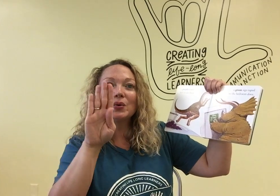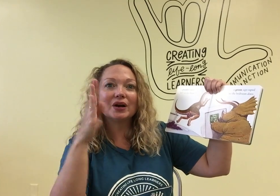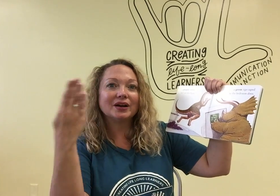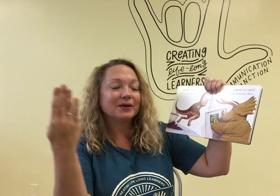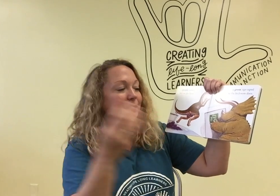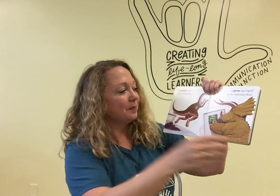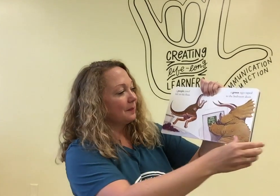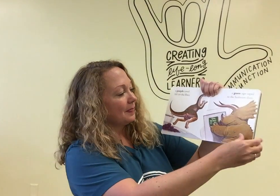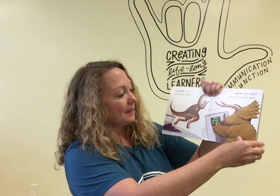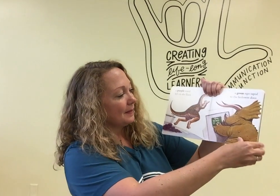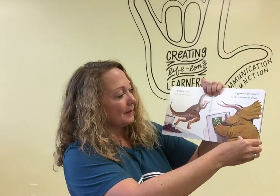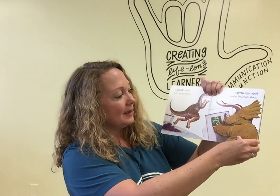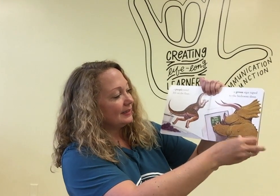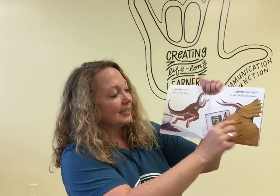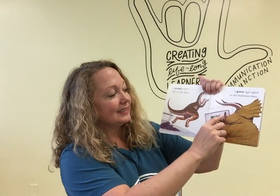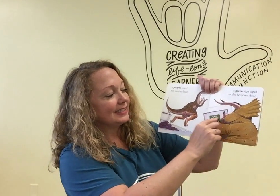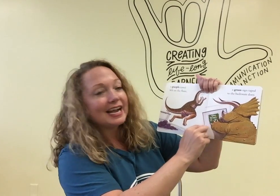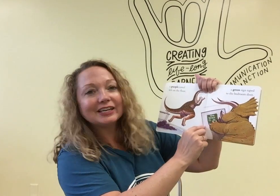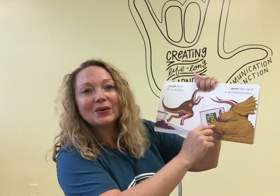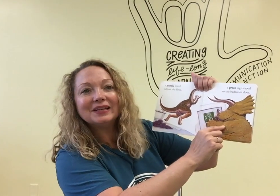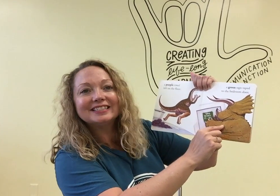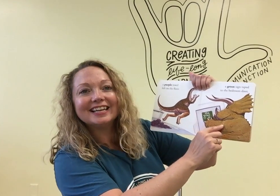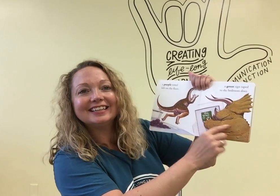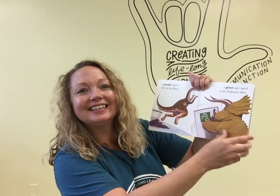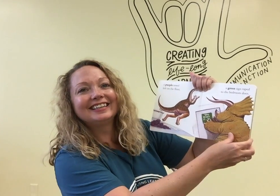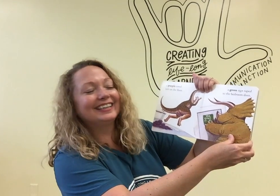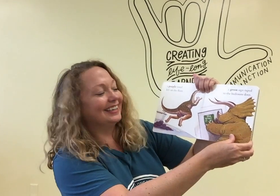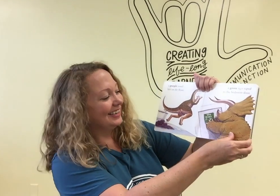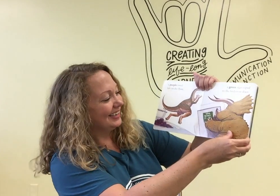door. Says the dino is in.